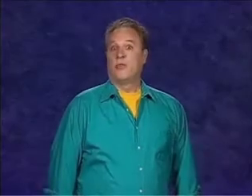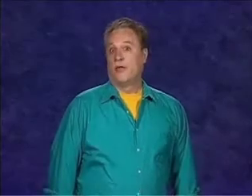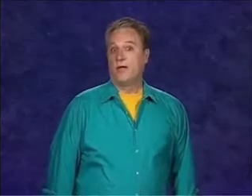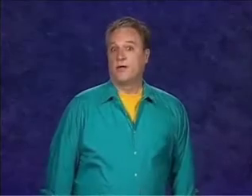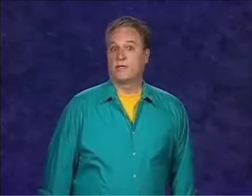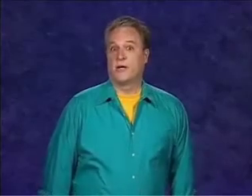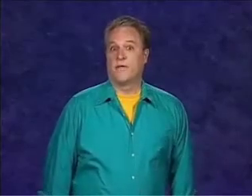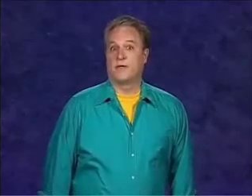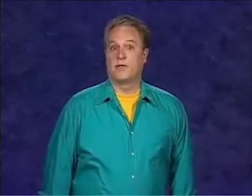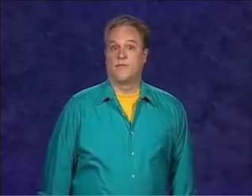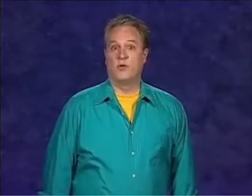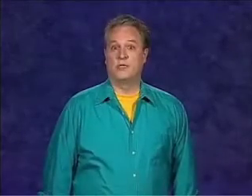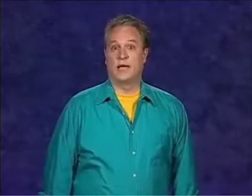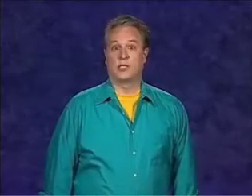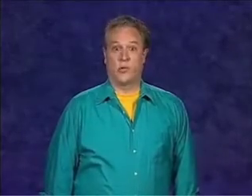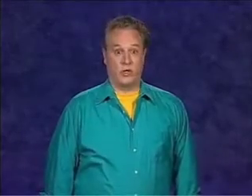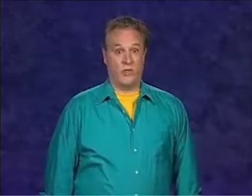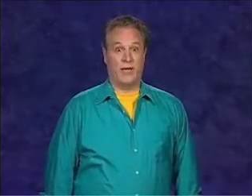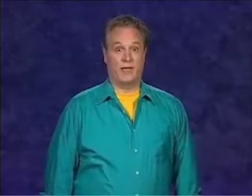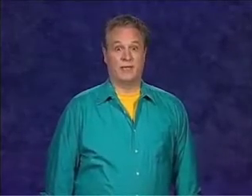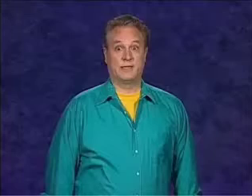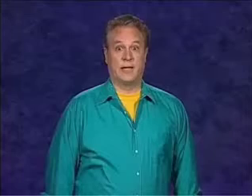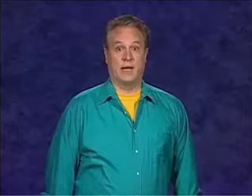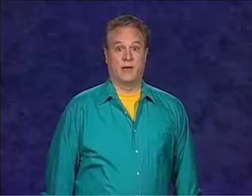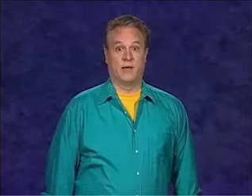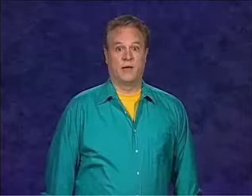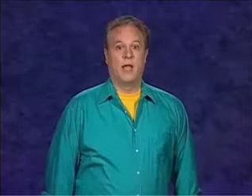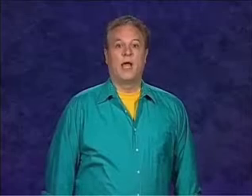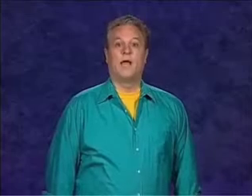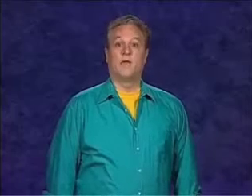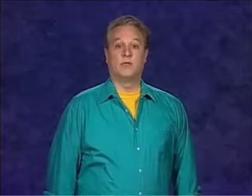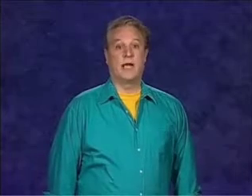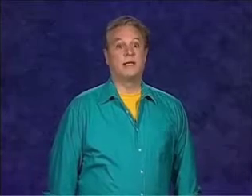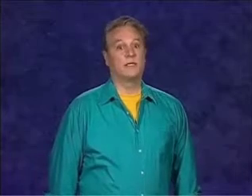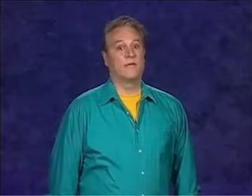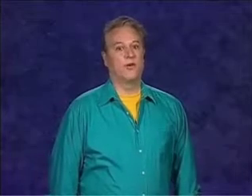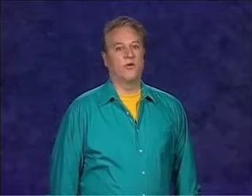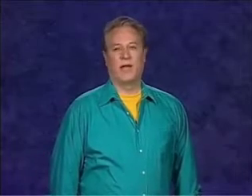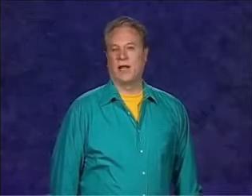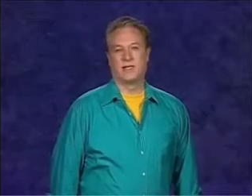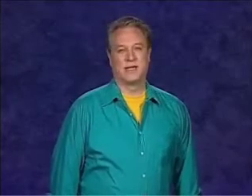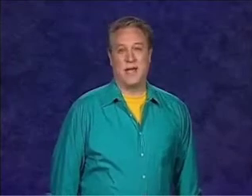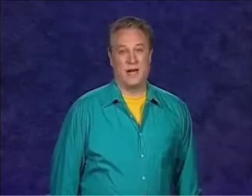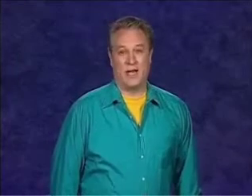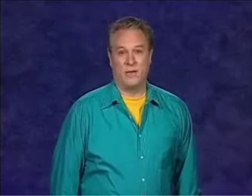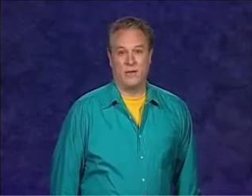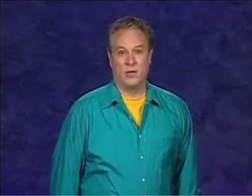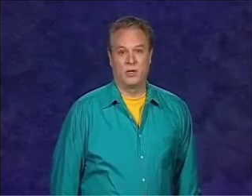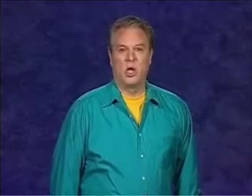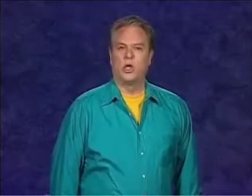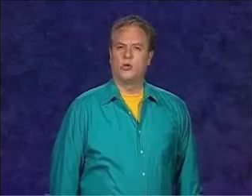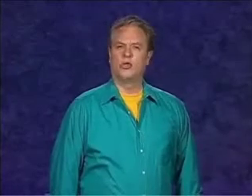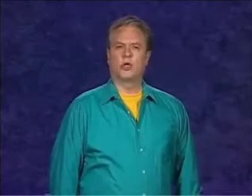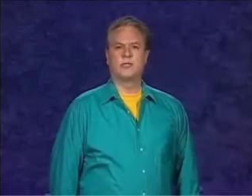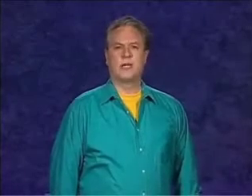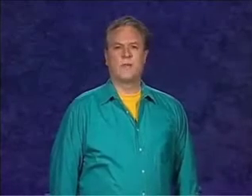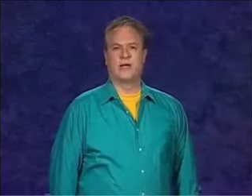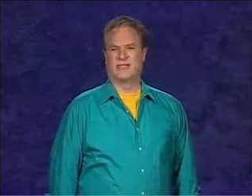Think of yourself as a food taster when you make this sign. If you taste the food and it's not edible, you show someone it's